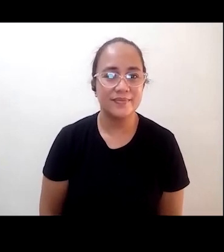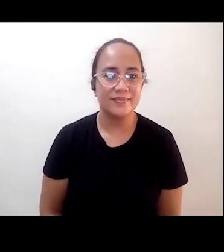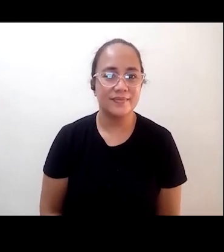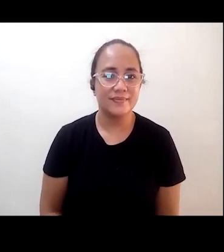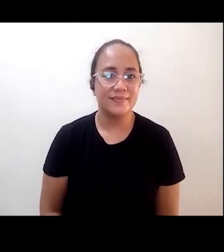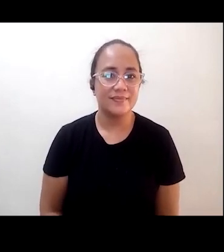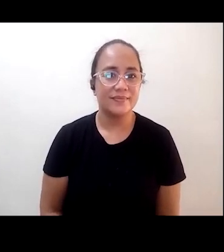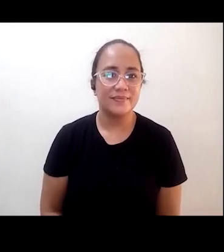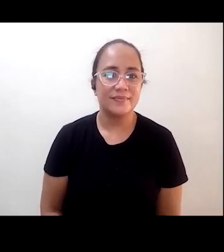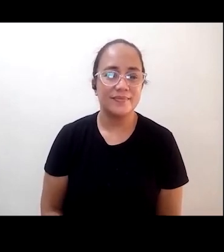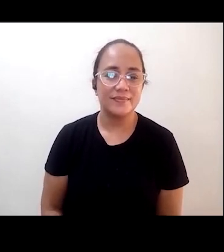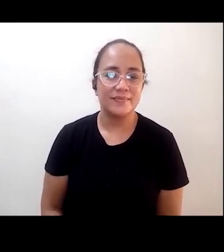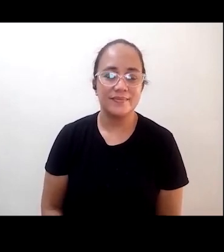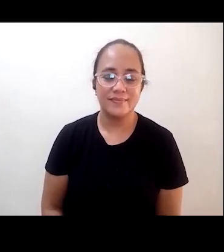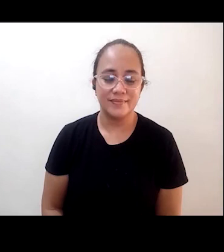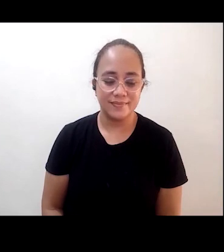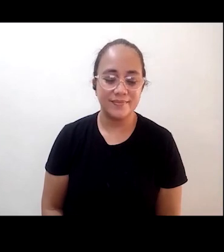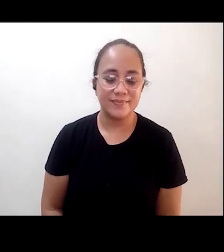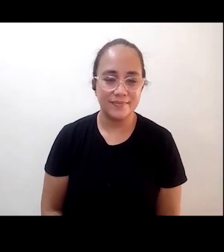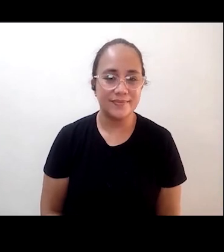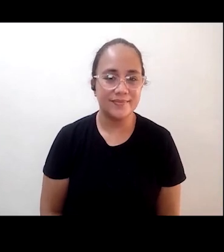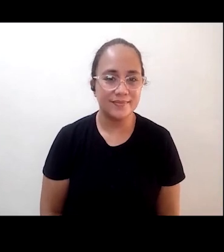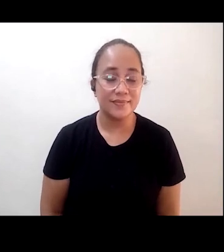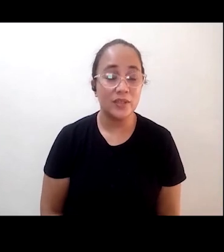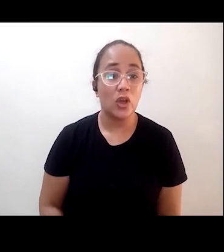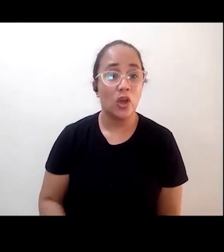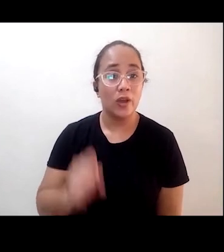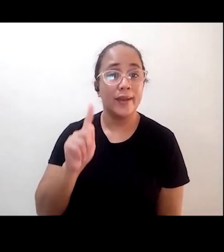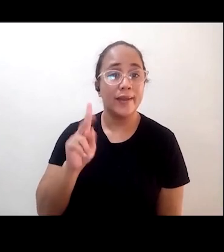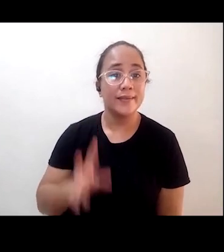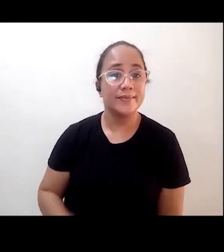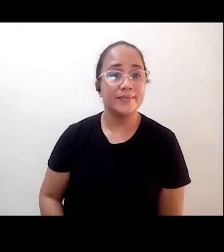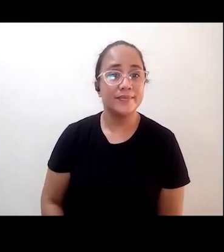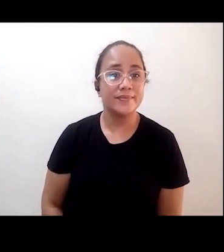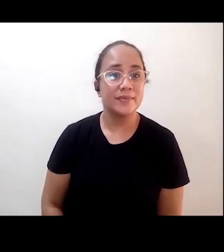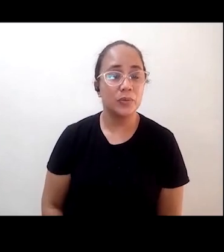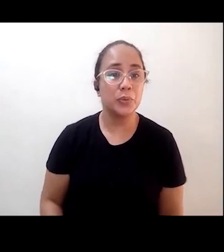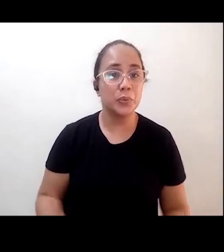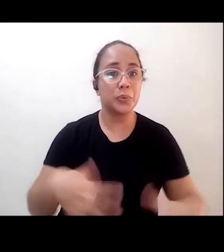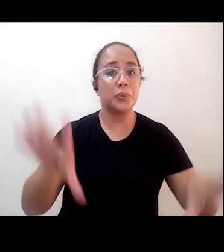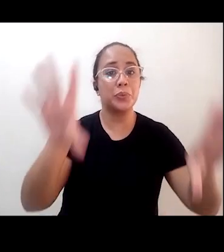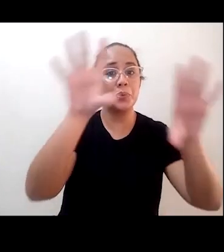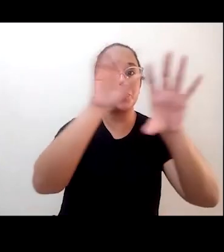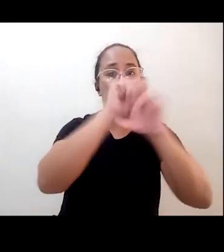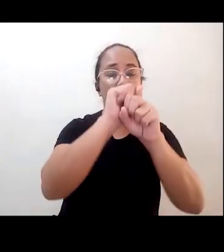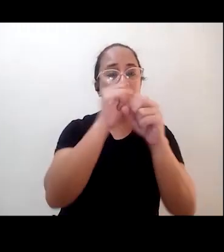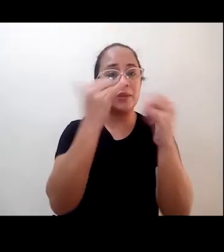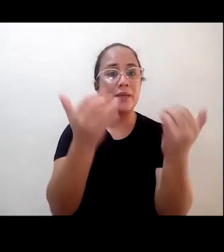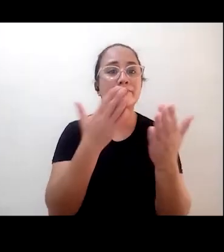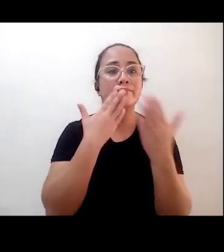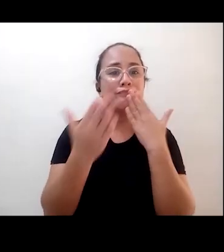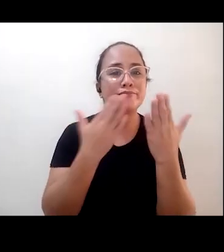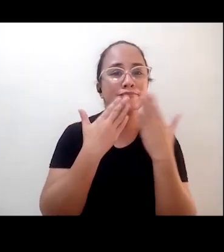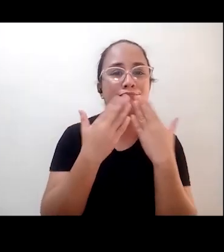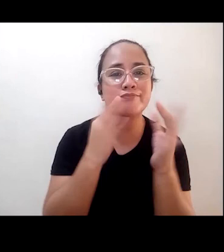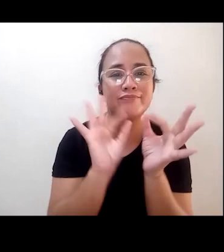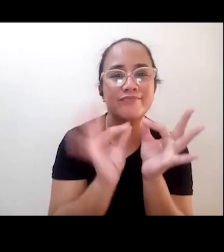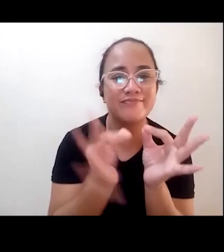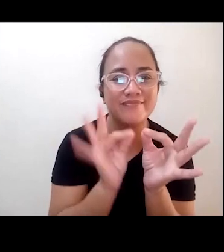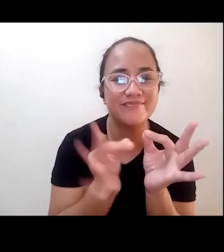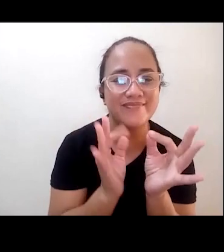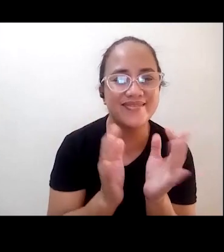Yami says Okay. none for me. Okay. So we'll close for now, and thanks to the interpreter.